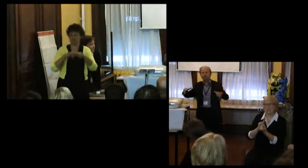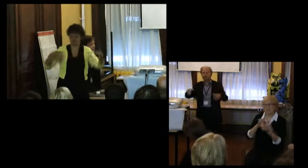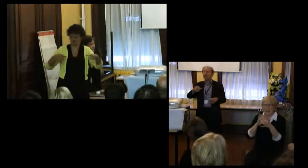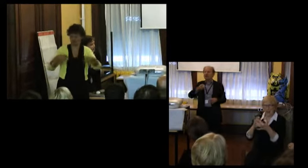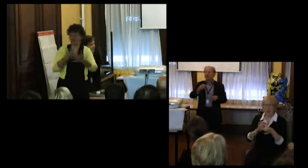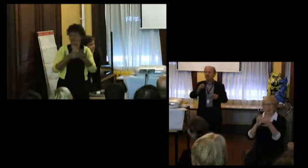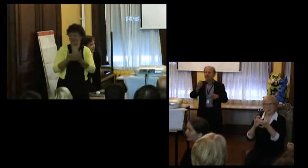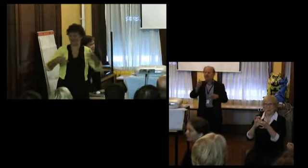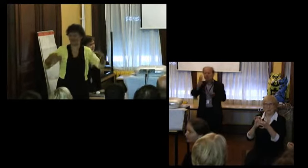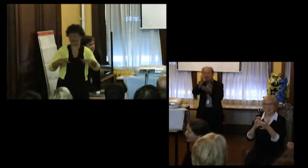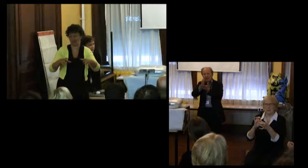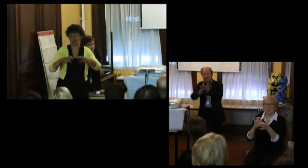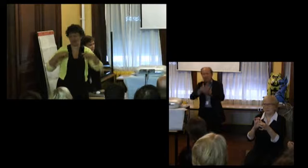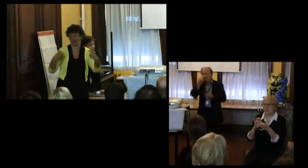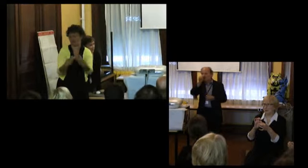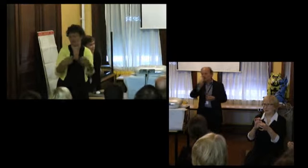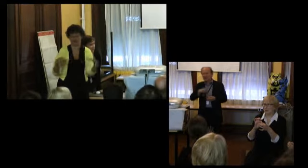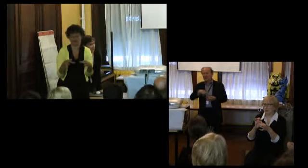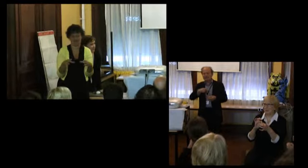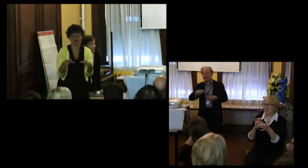networks. Sorry? Network.